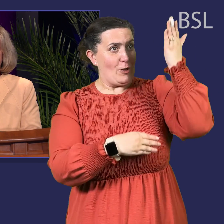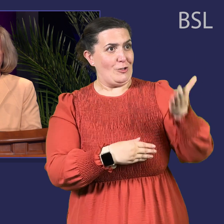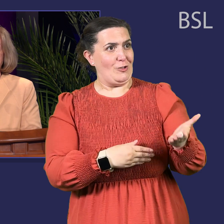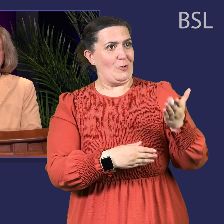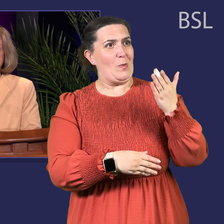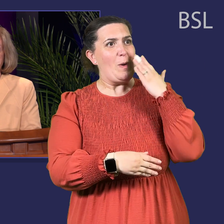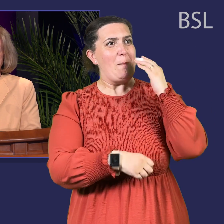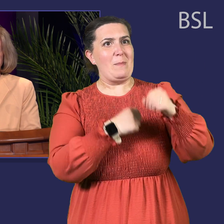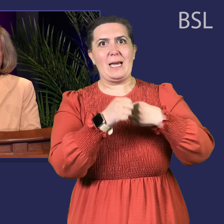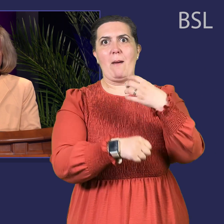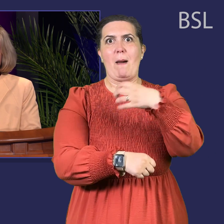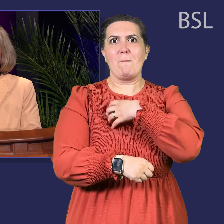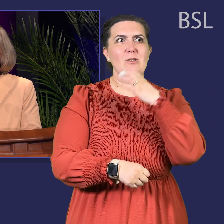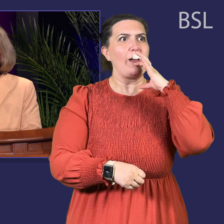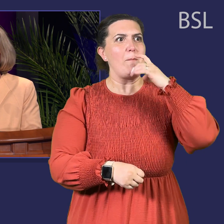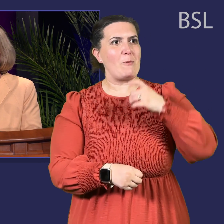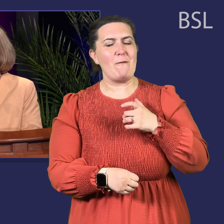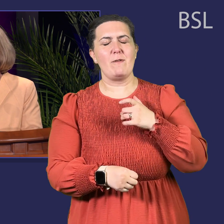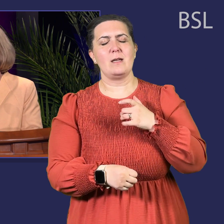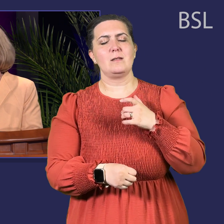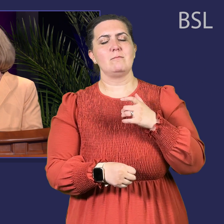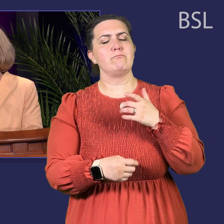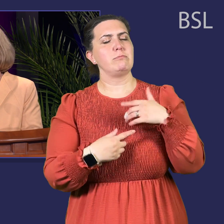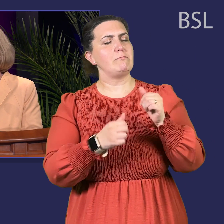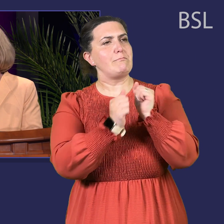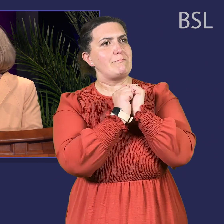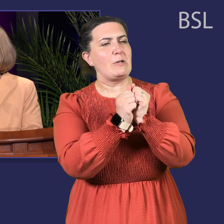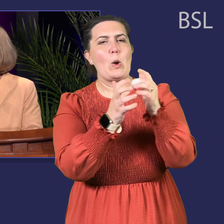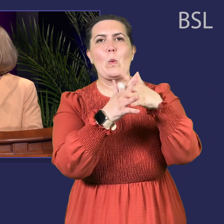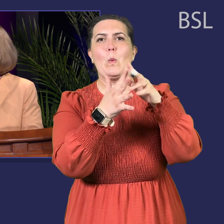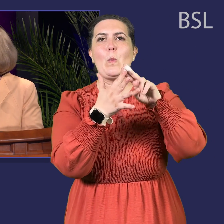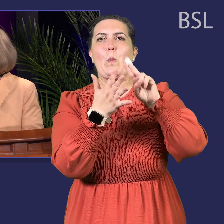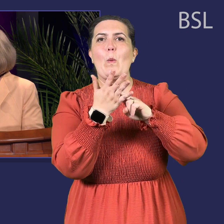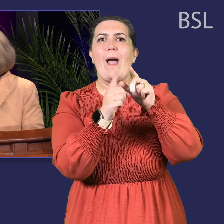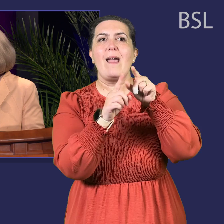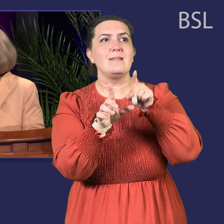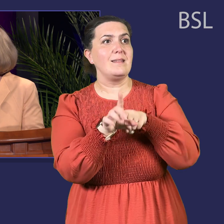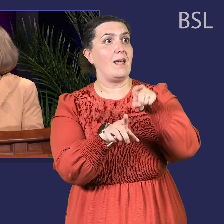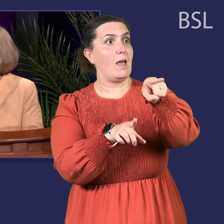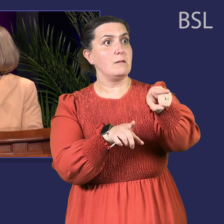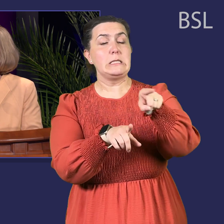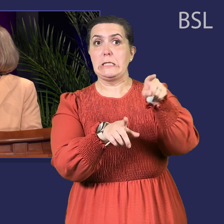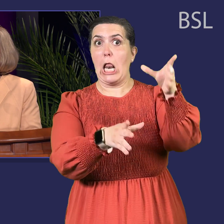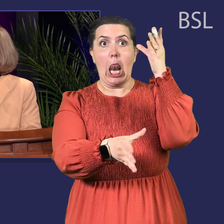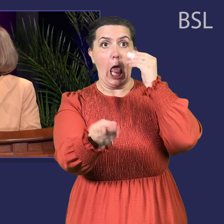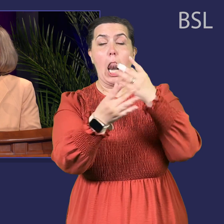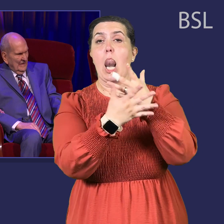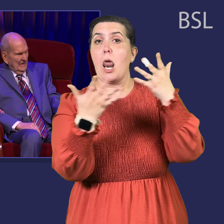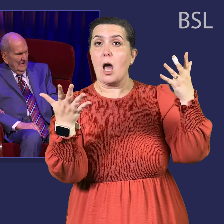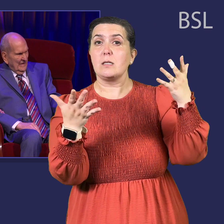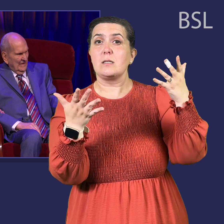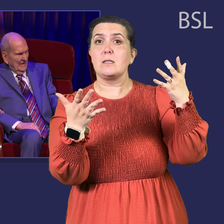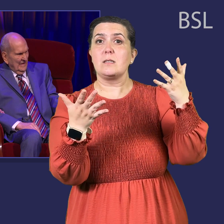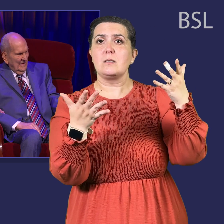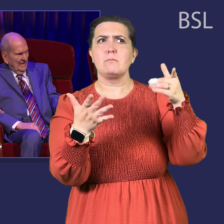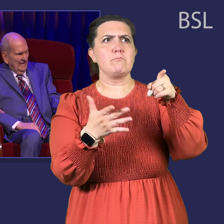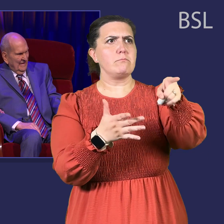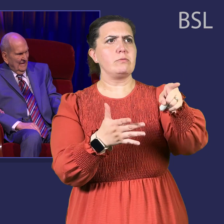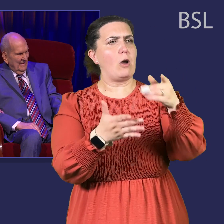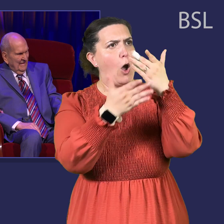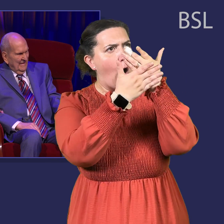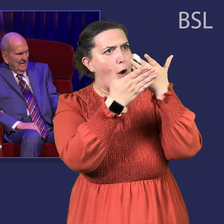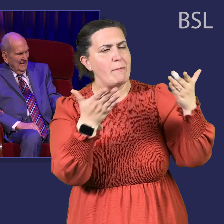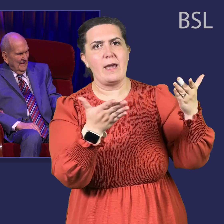learn from your apostolic and prophetic teachings. We love and appreciate Wendy, from whom we have also learned